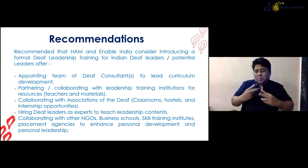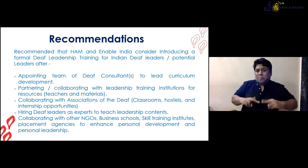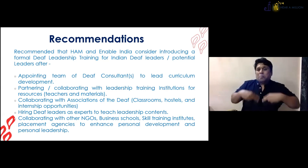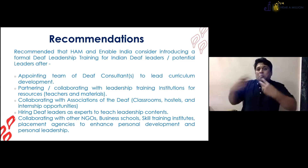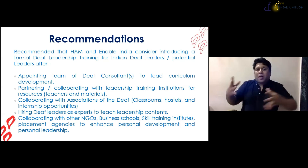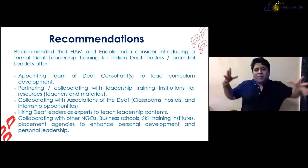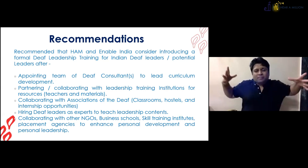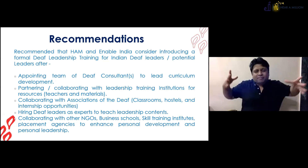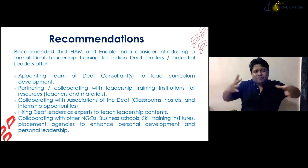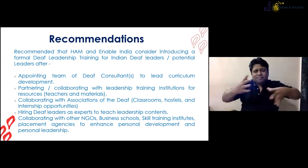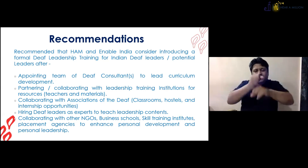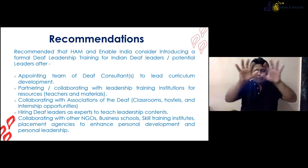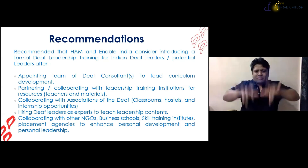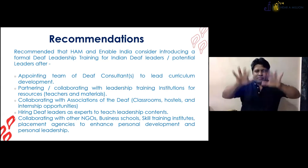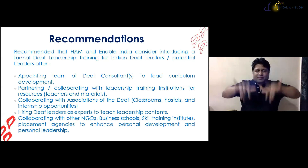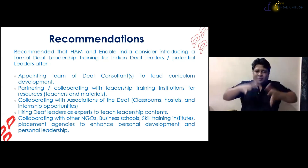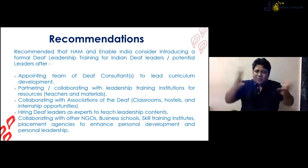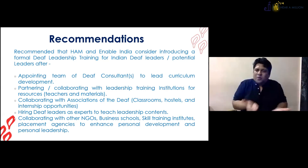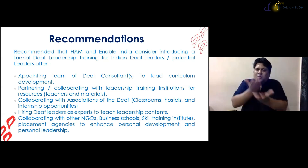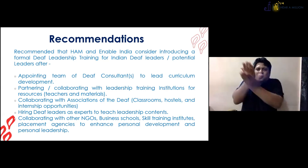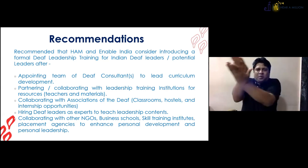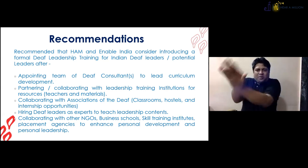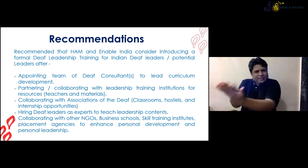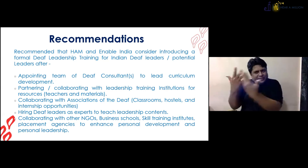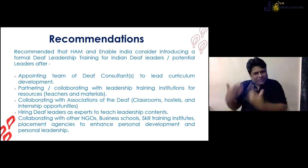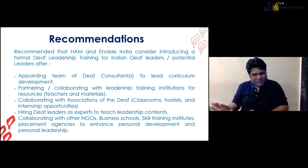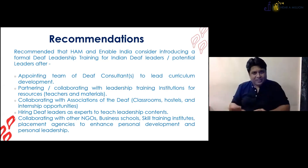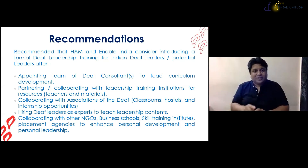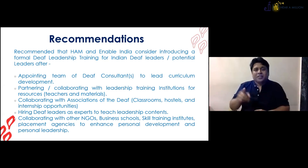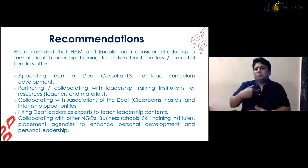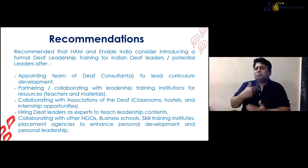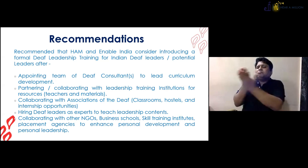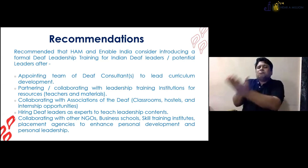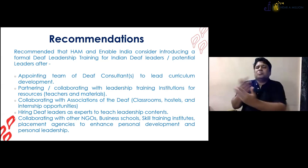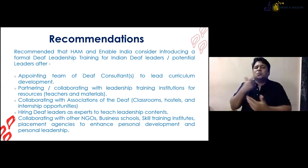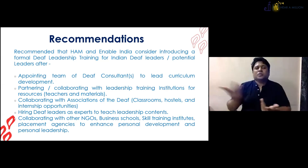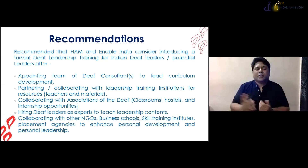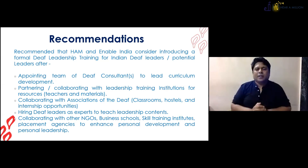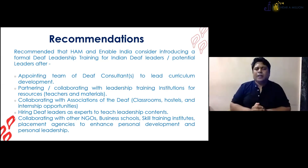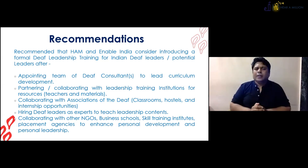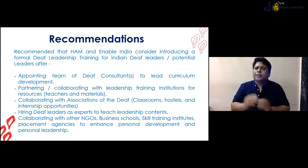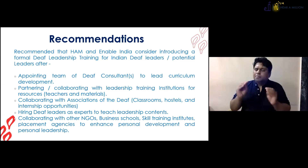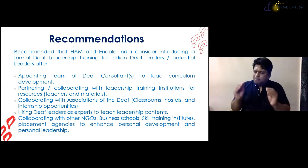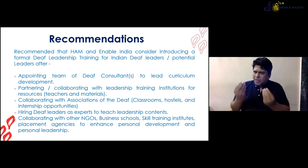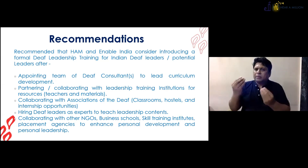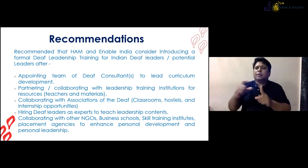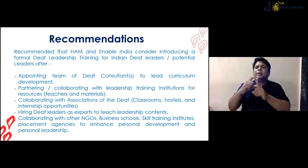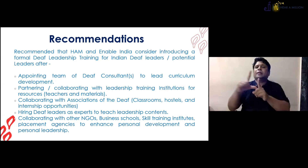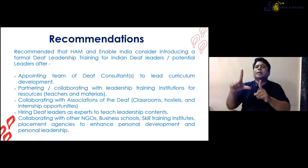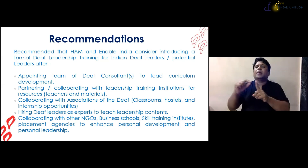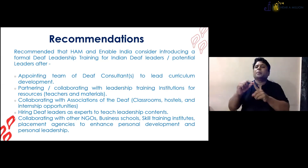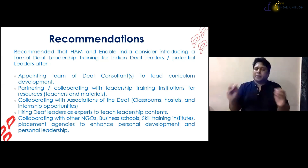for having me work throughout, and I have typed out everything and given the work, my recommendations as